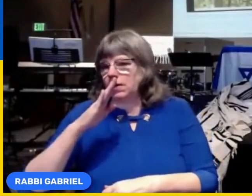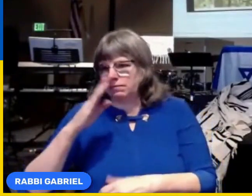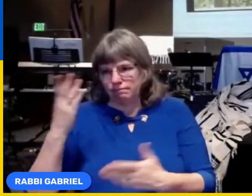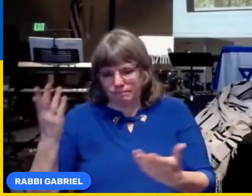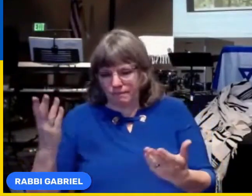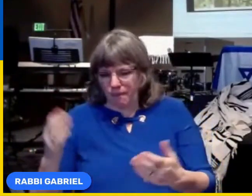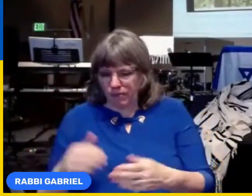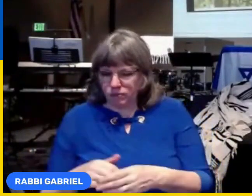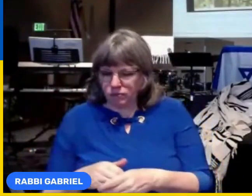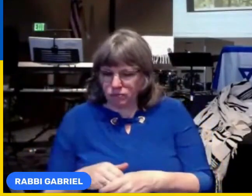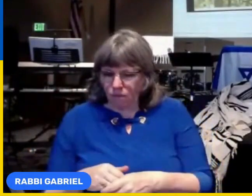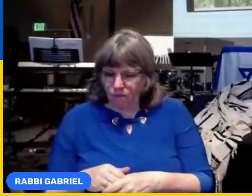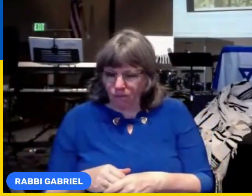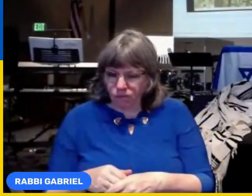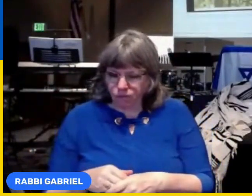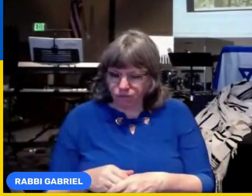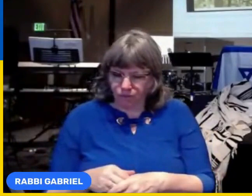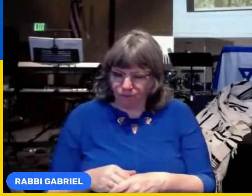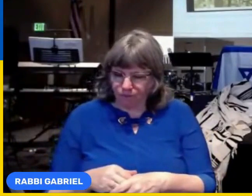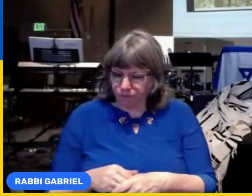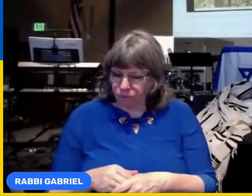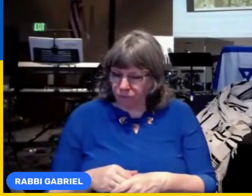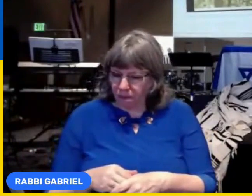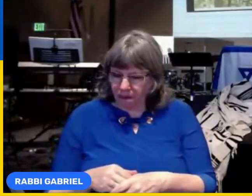So we'll get back to